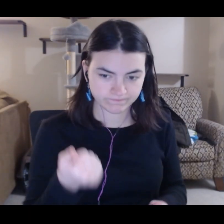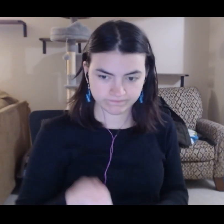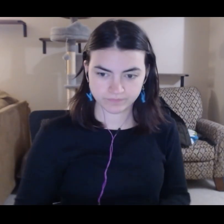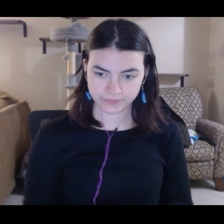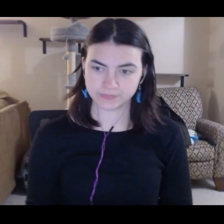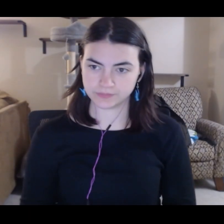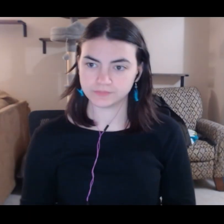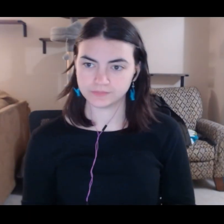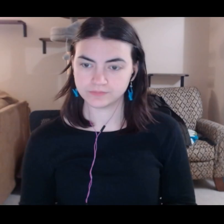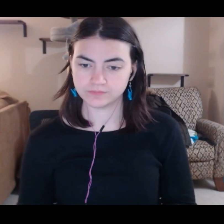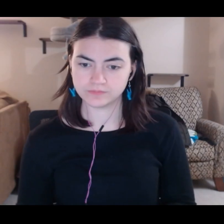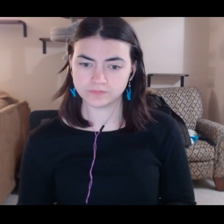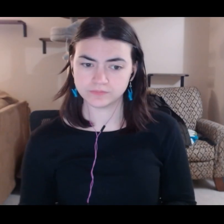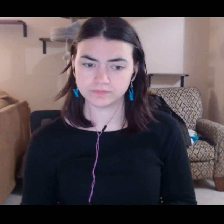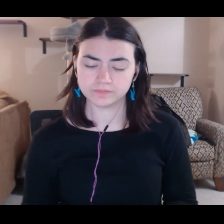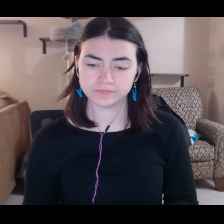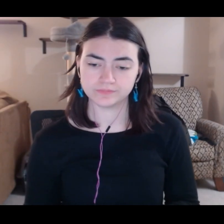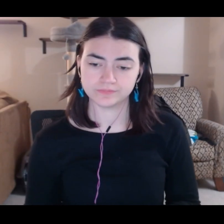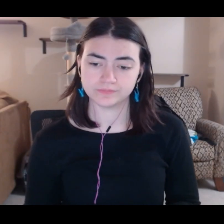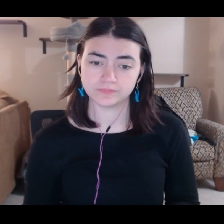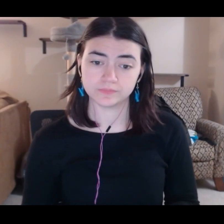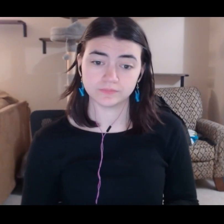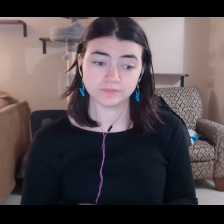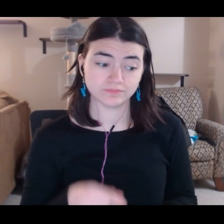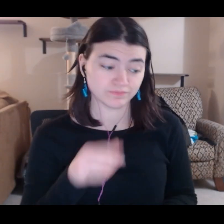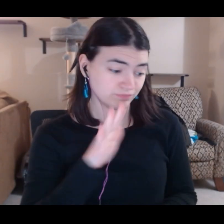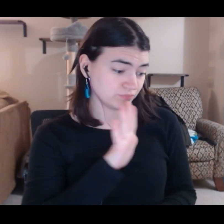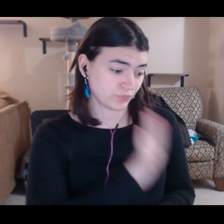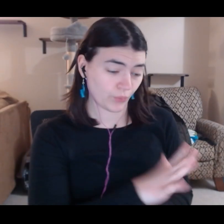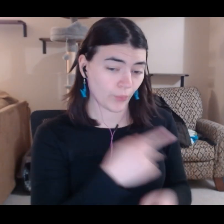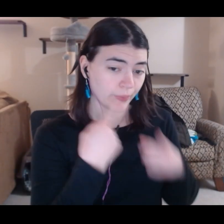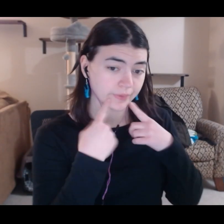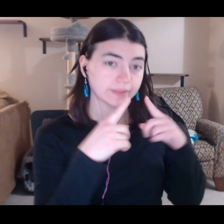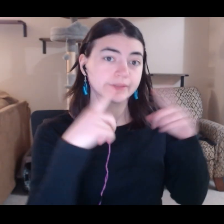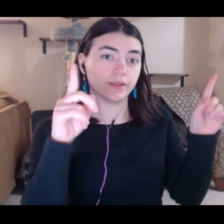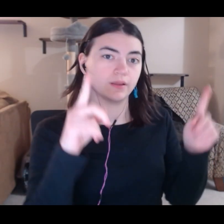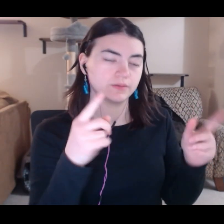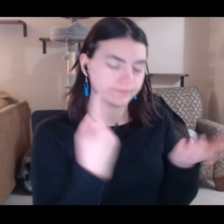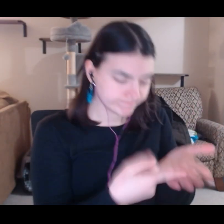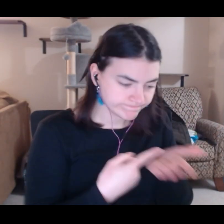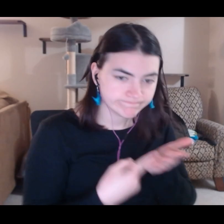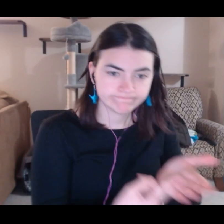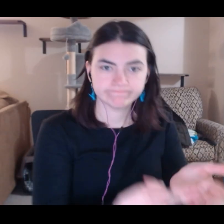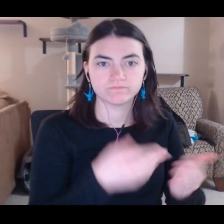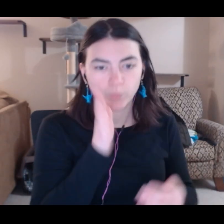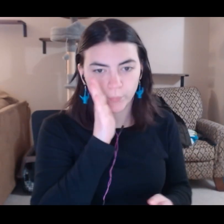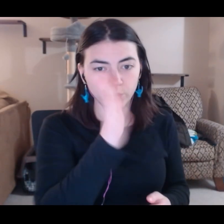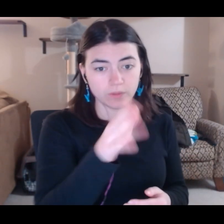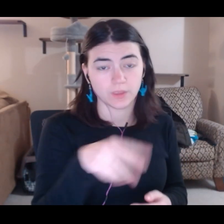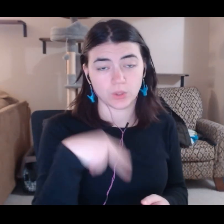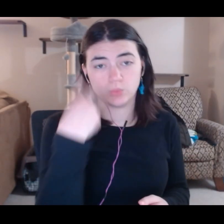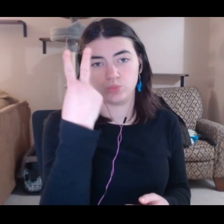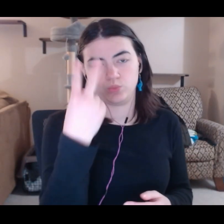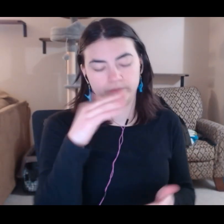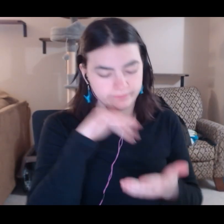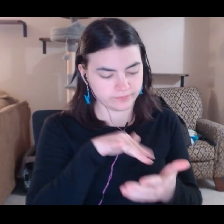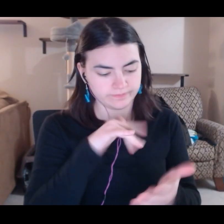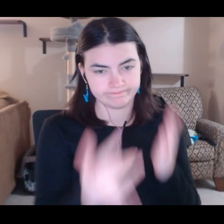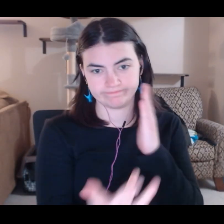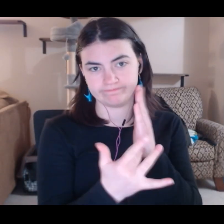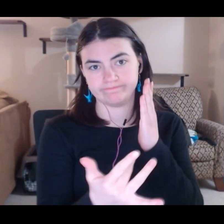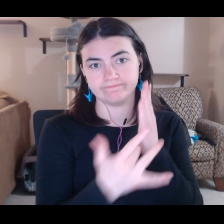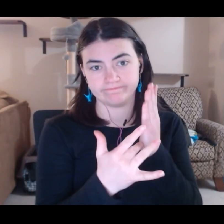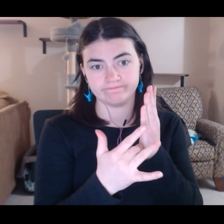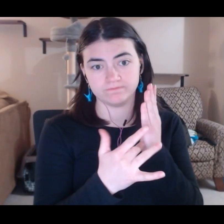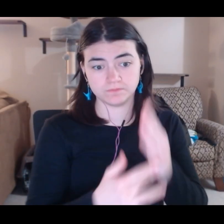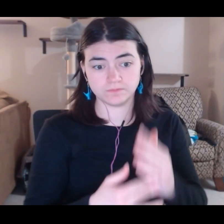We'll discuss the secret to that group's success, along with two other highly effective study techniques which can be applied both in